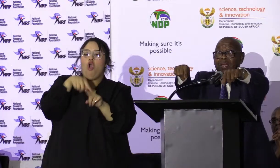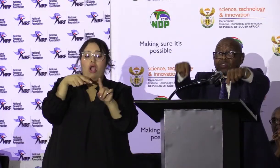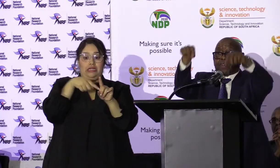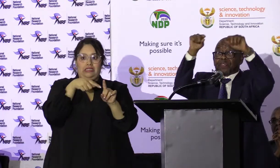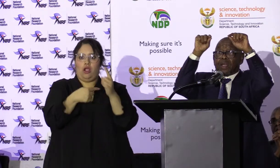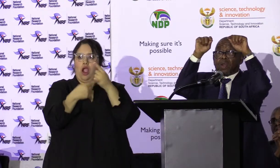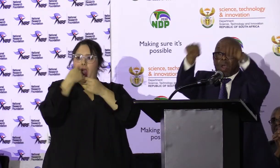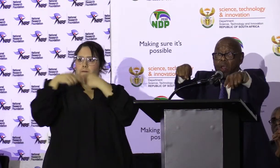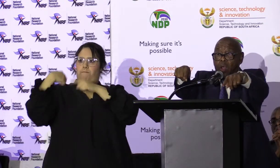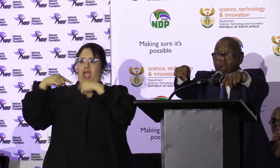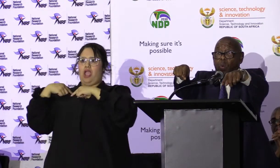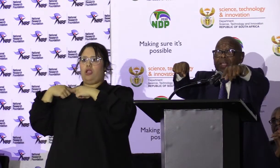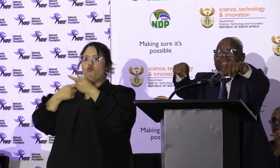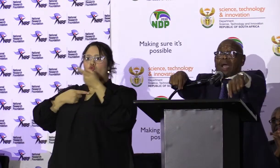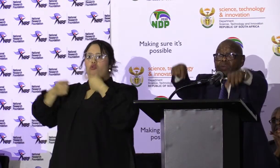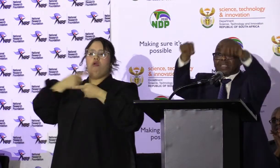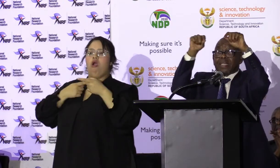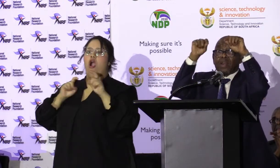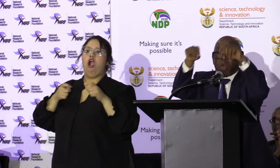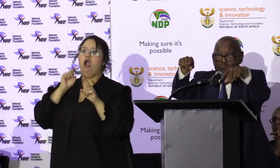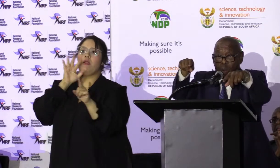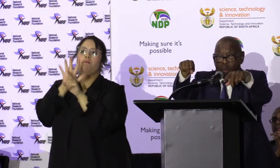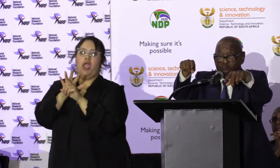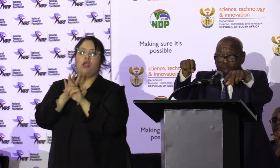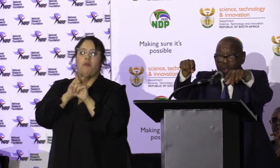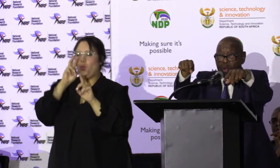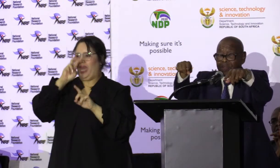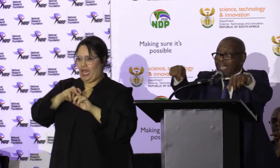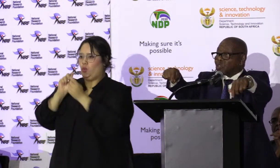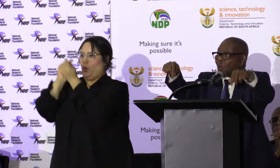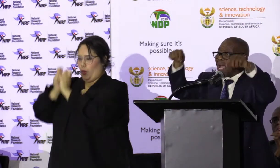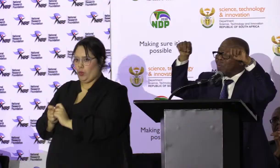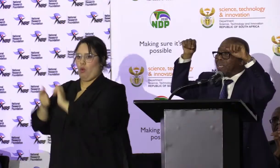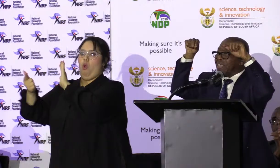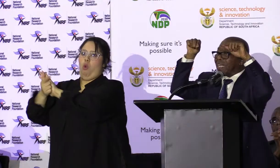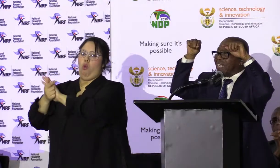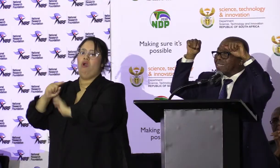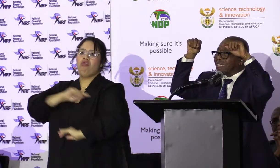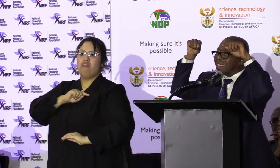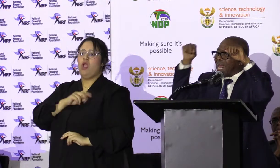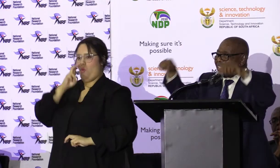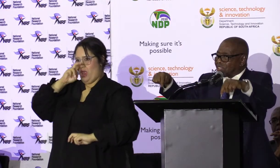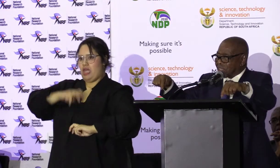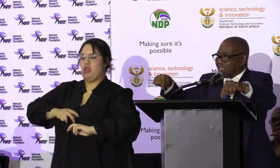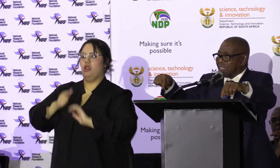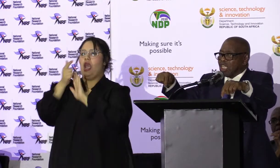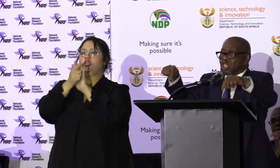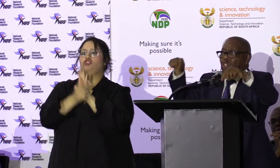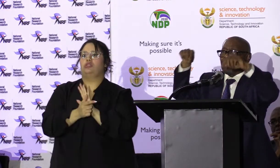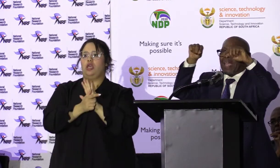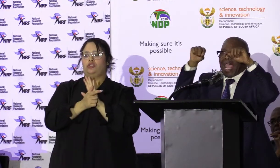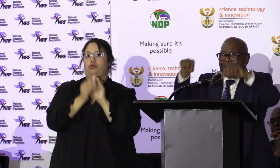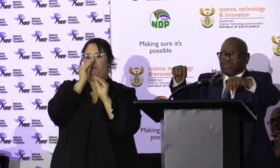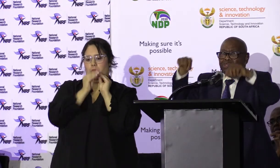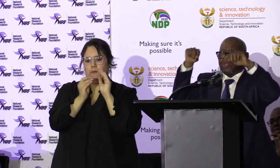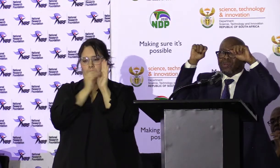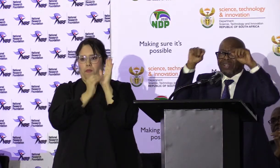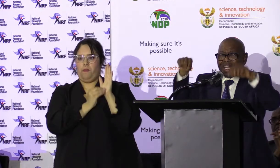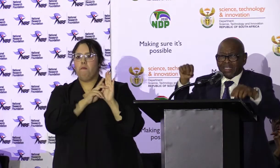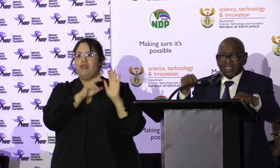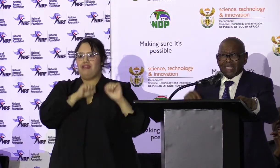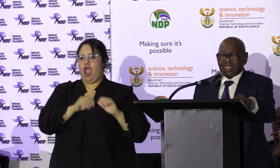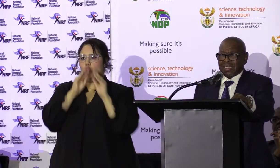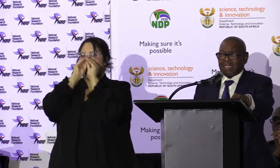the impacts of the law without the law. That's why we need legislation to be able